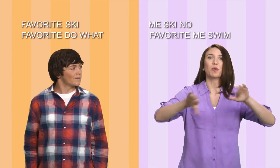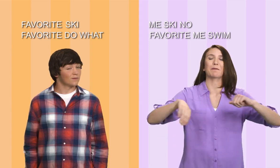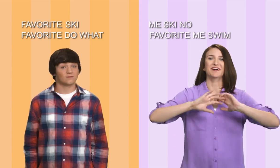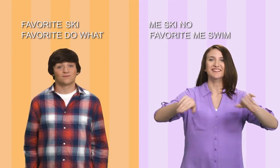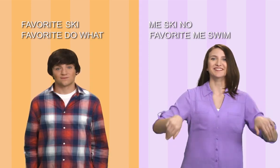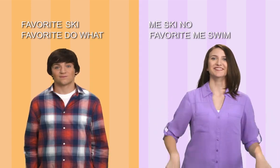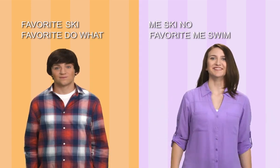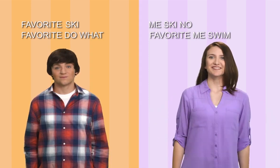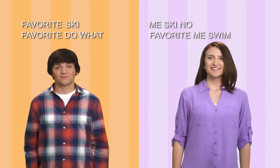Swim.